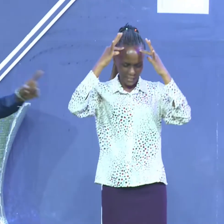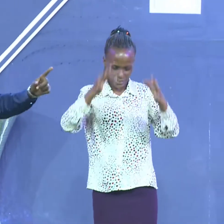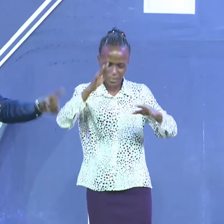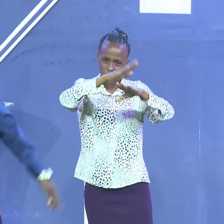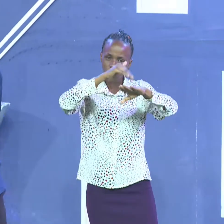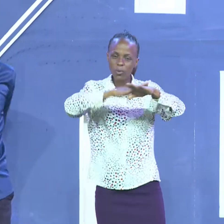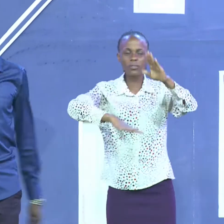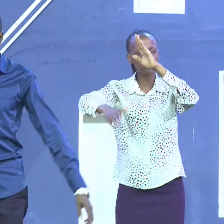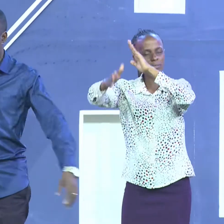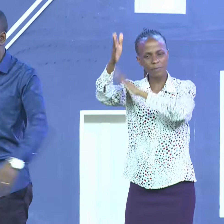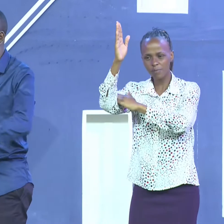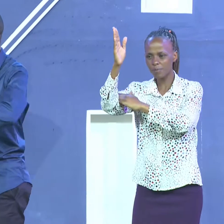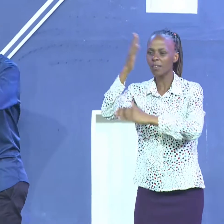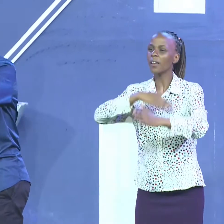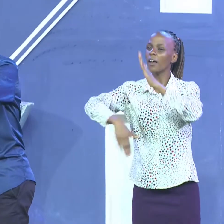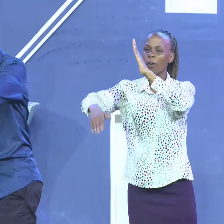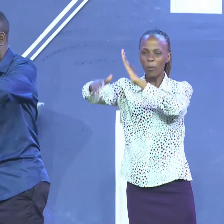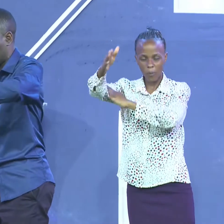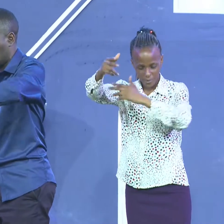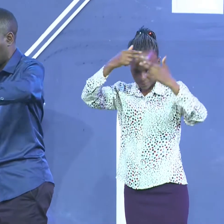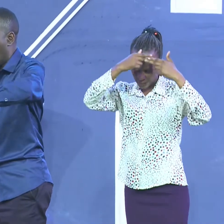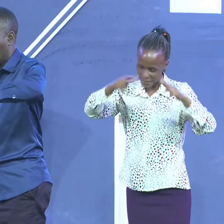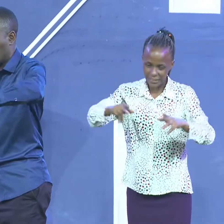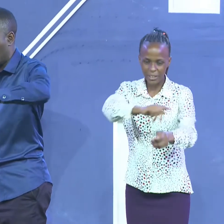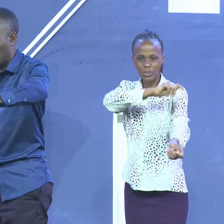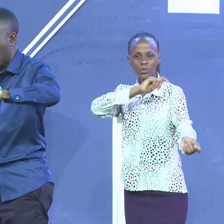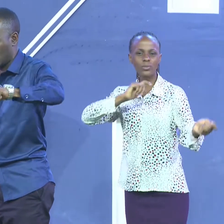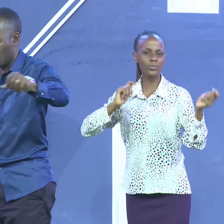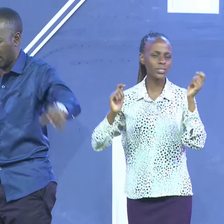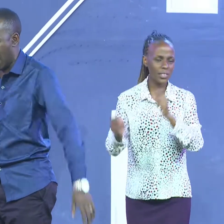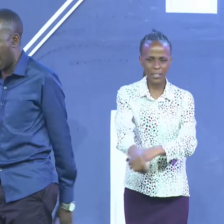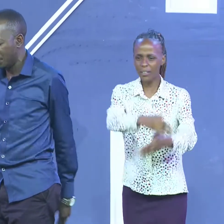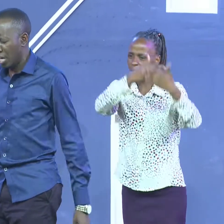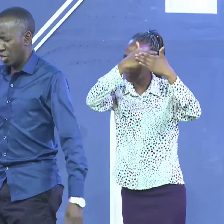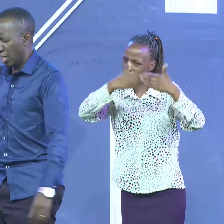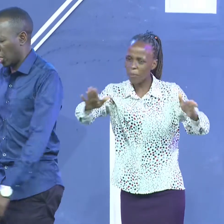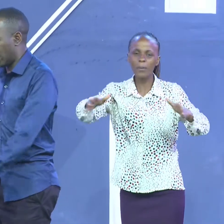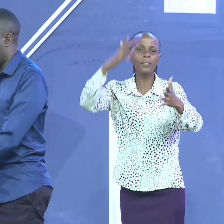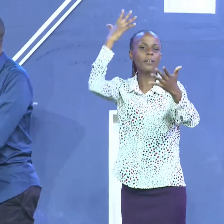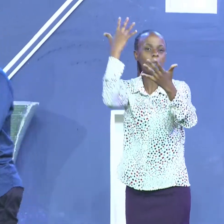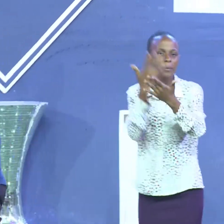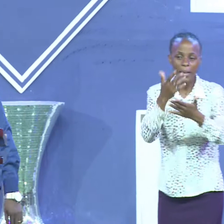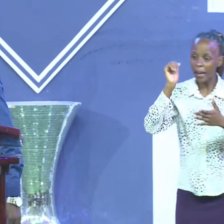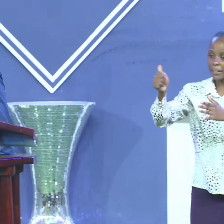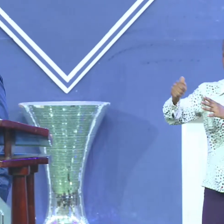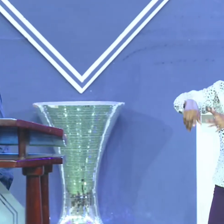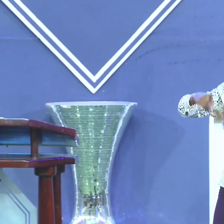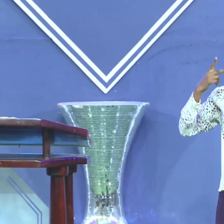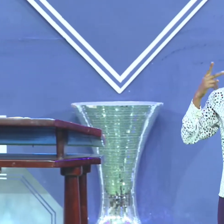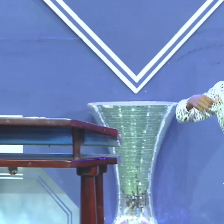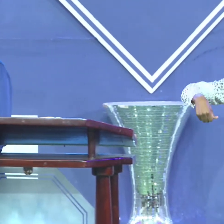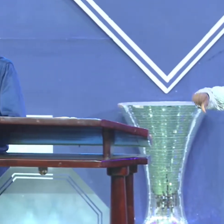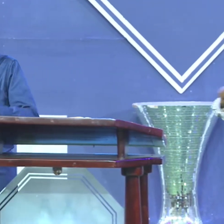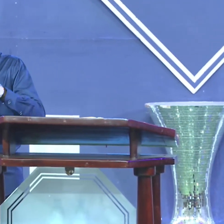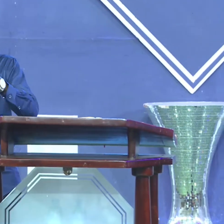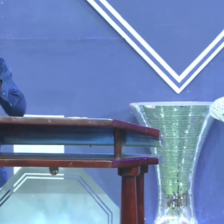I decided to call upon God, God began to release me from the prison,